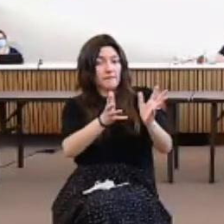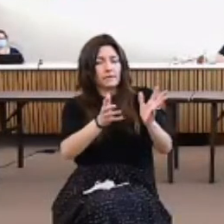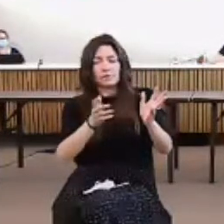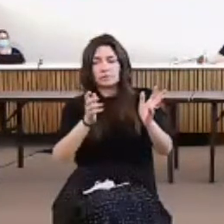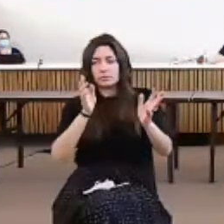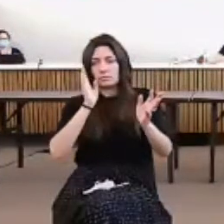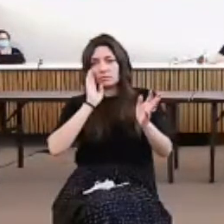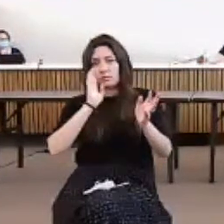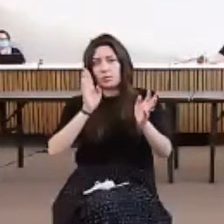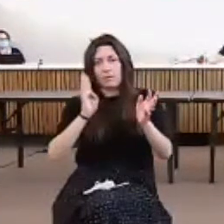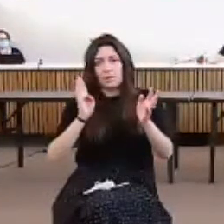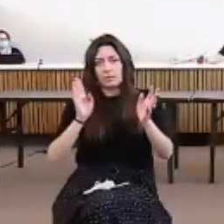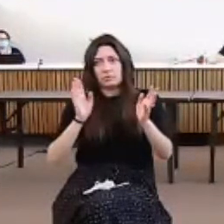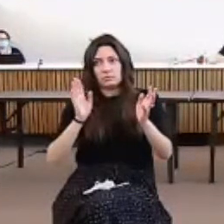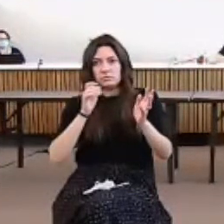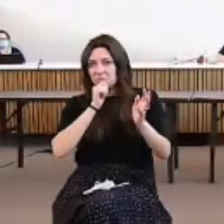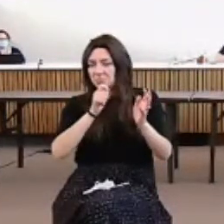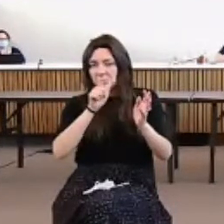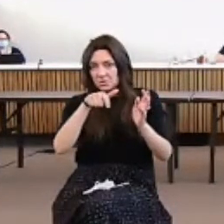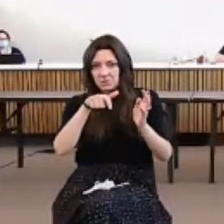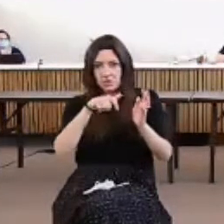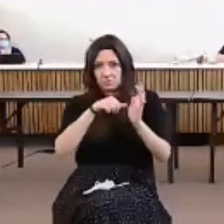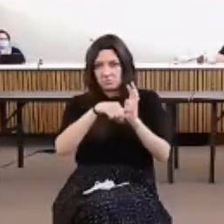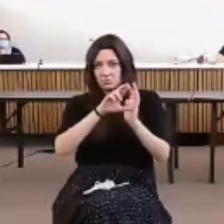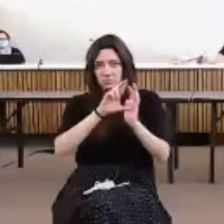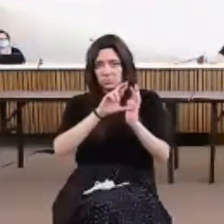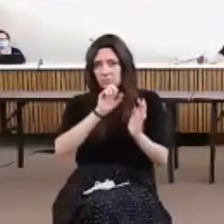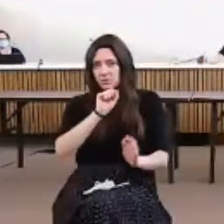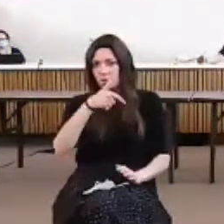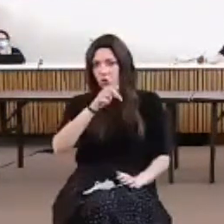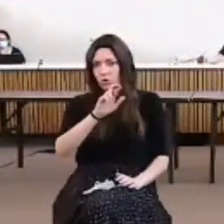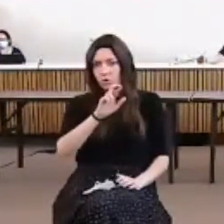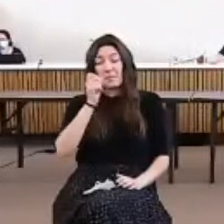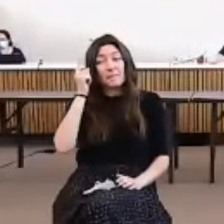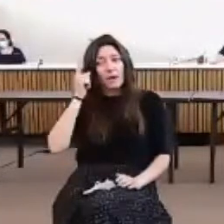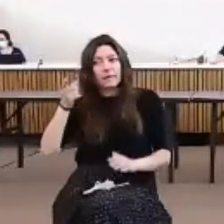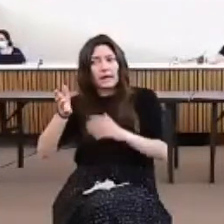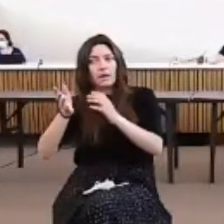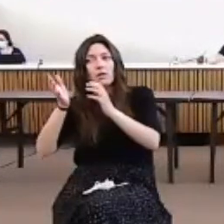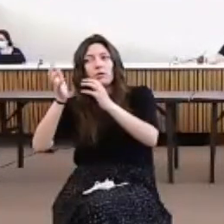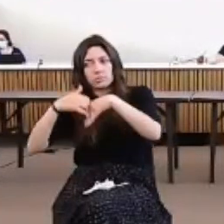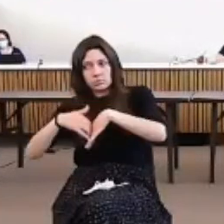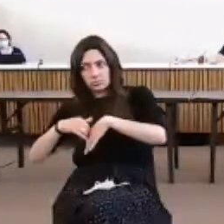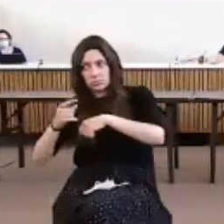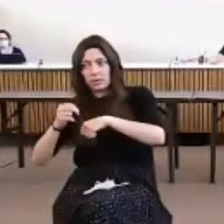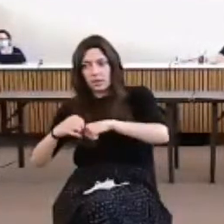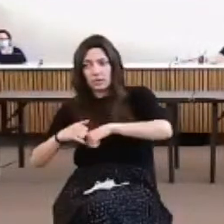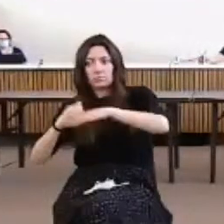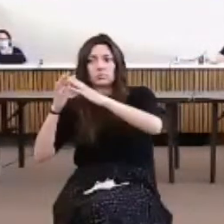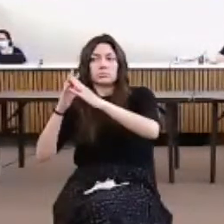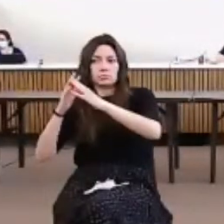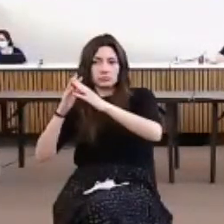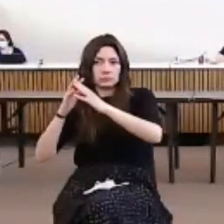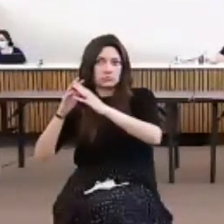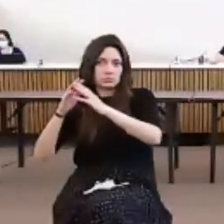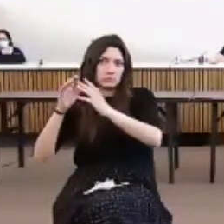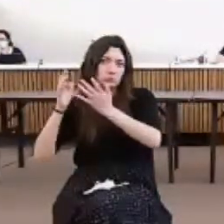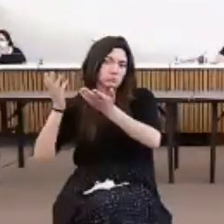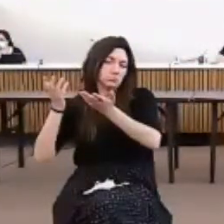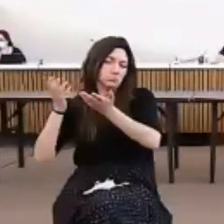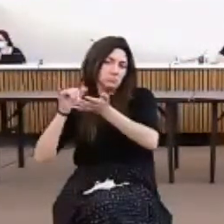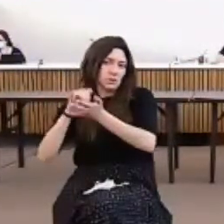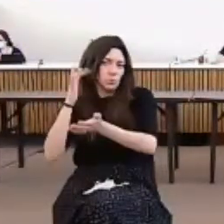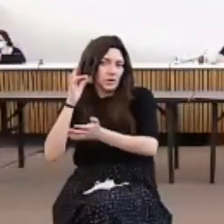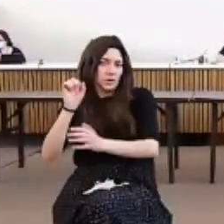putting a new one up, it does trigger it. So this is just, like I said, I think it's the first case for this particular board. Understood. All